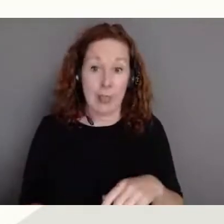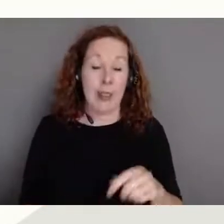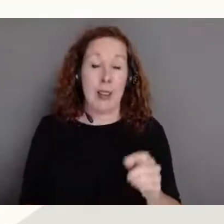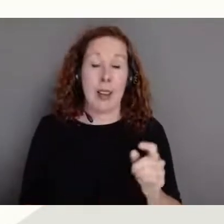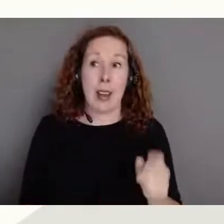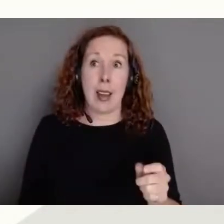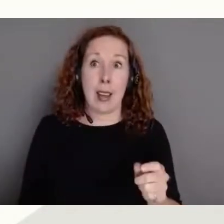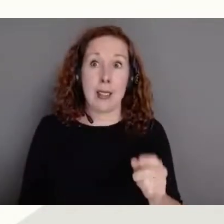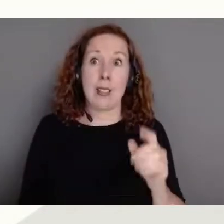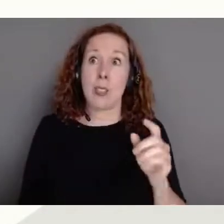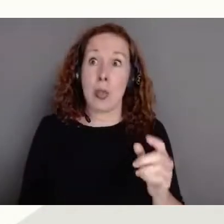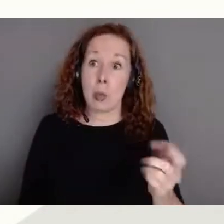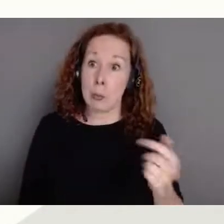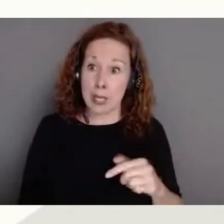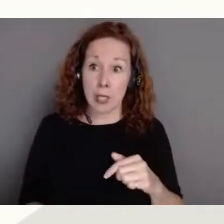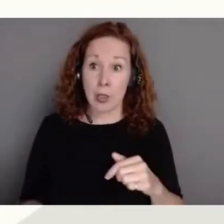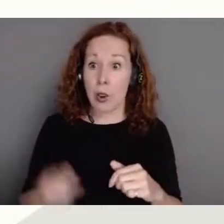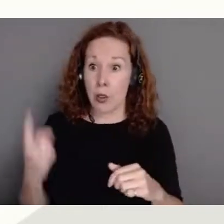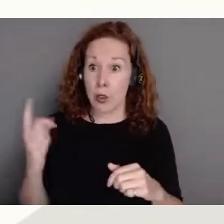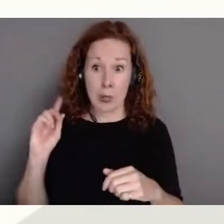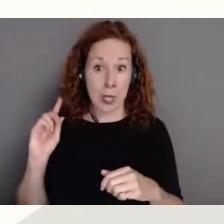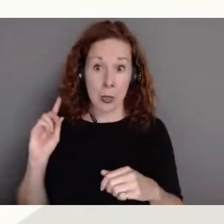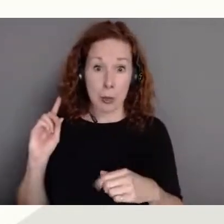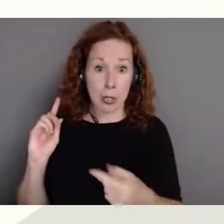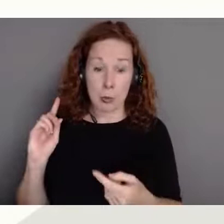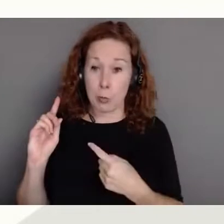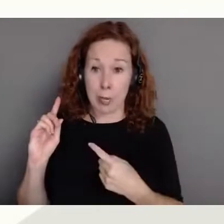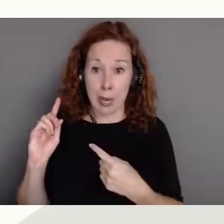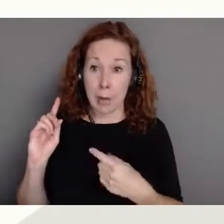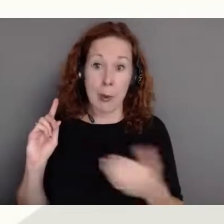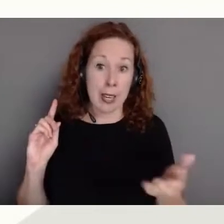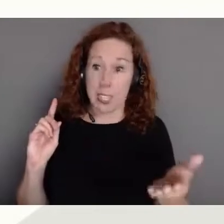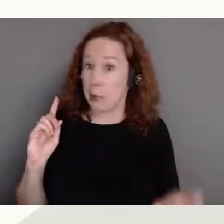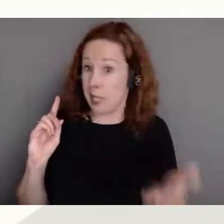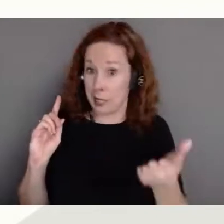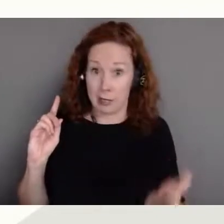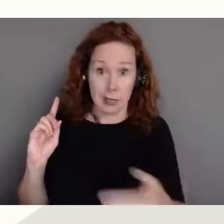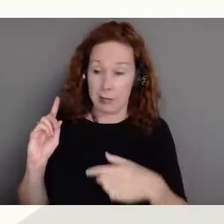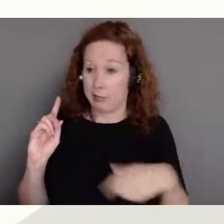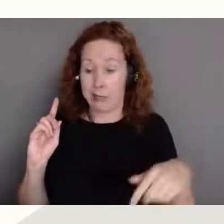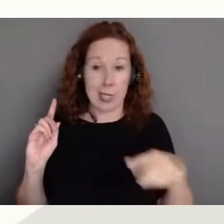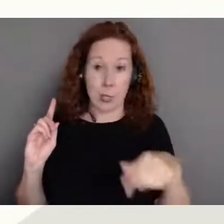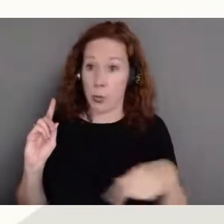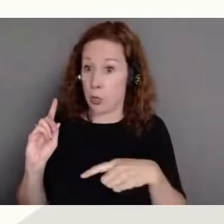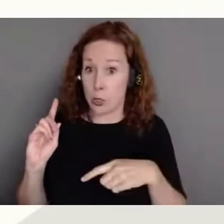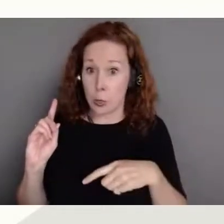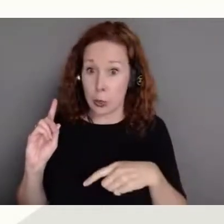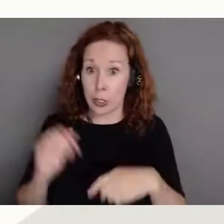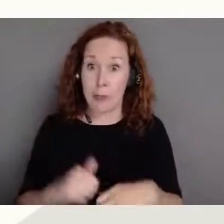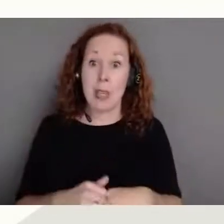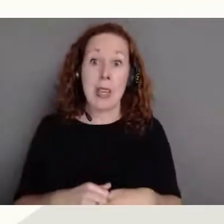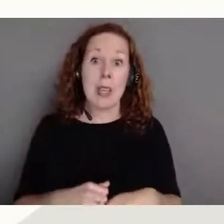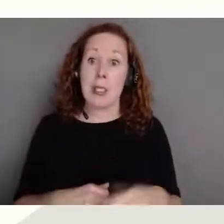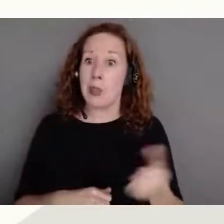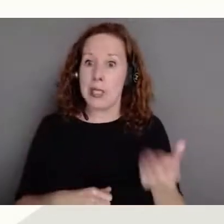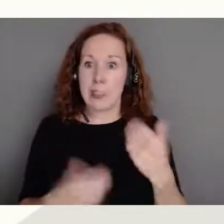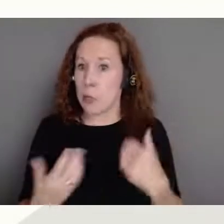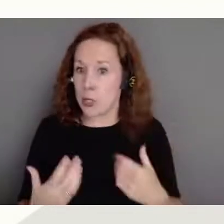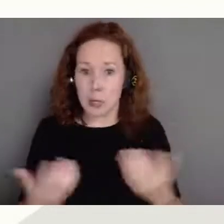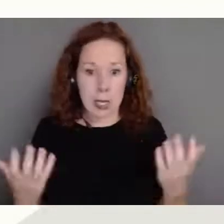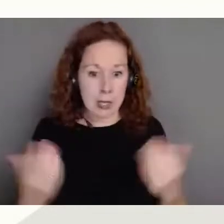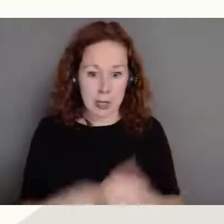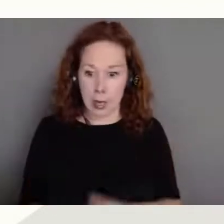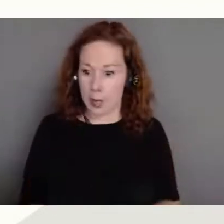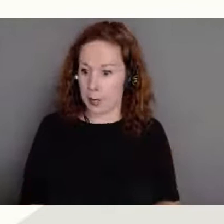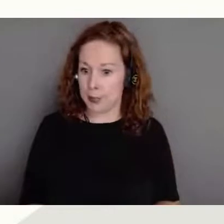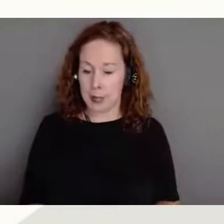this. Hmm. And so then we place the call, the hearing person would pick up. I explain through an interpreter. So the deaf